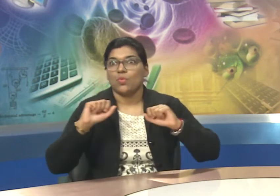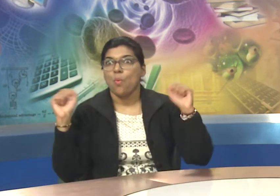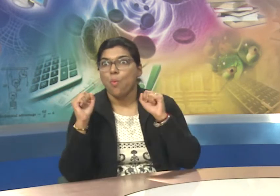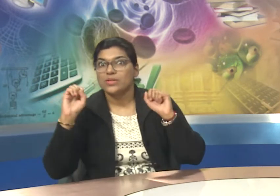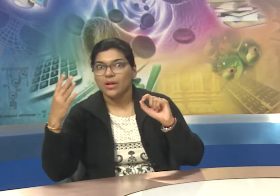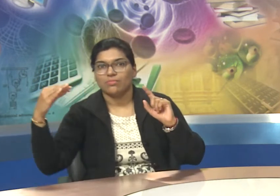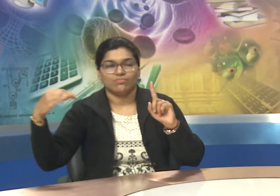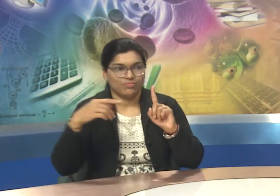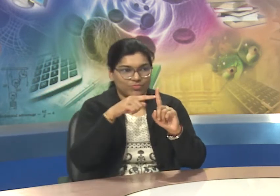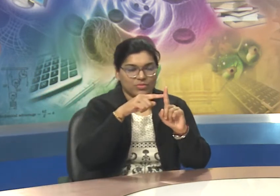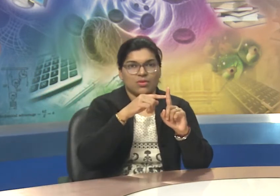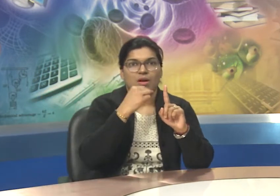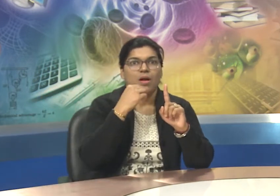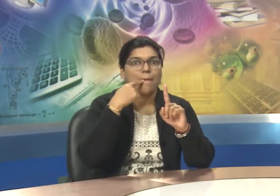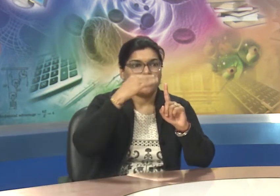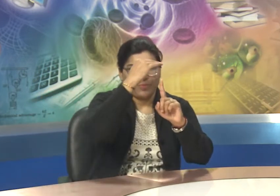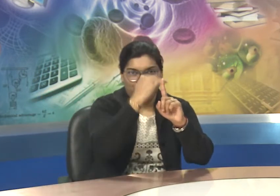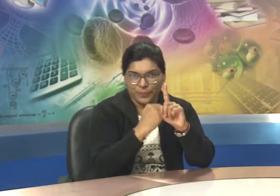constant temperature and is